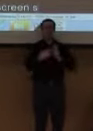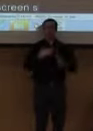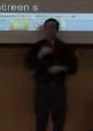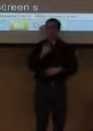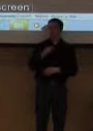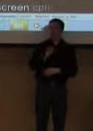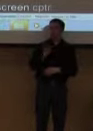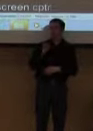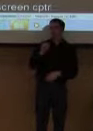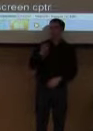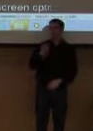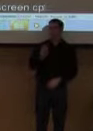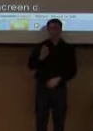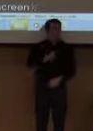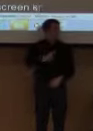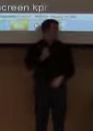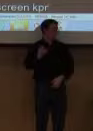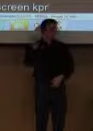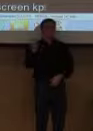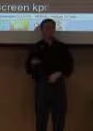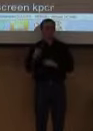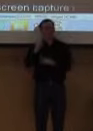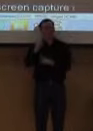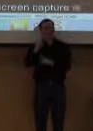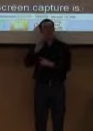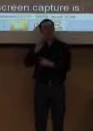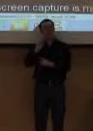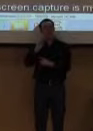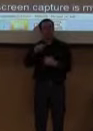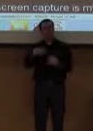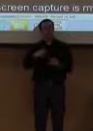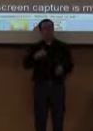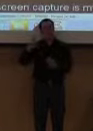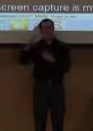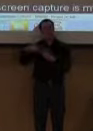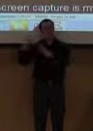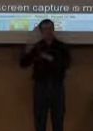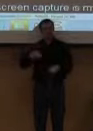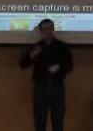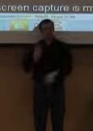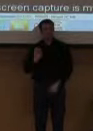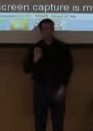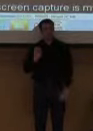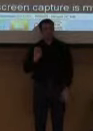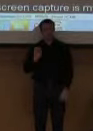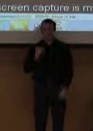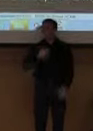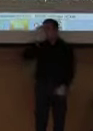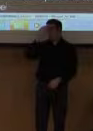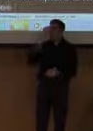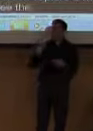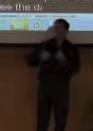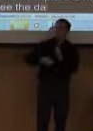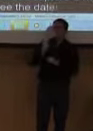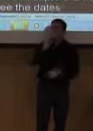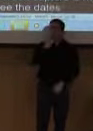Drive here. On the right-hand side, you can see the different dates of when I uploaded or downloaded a file, so I know what's most recent